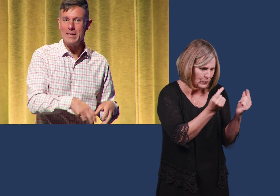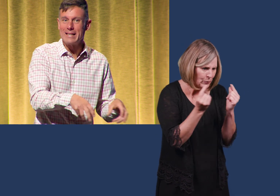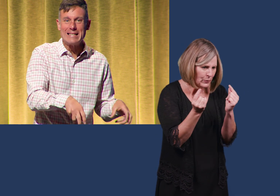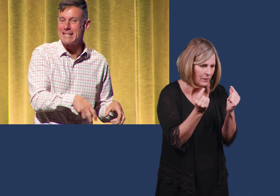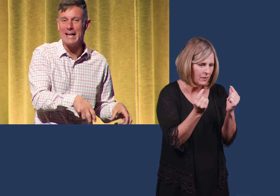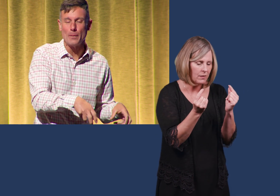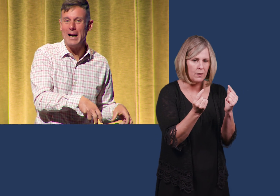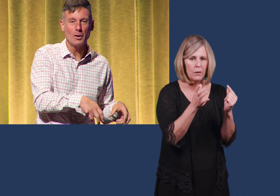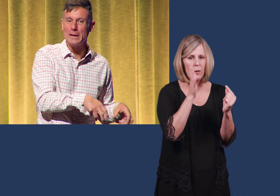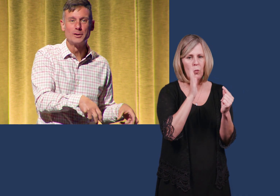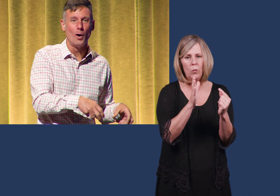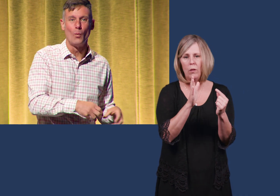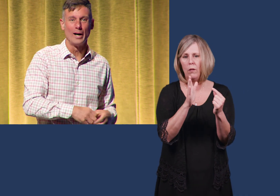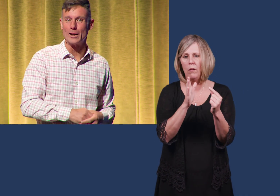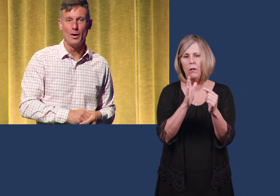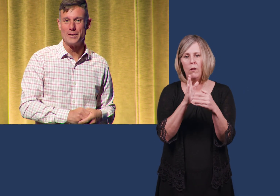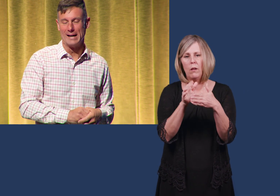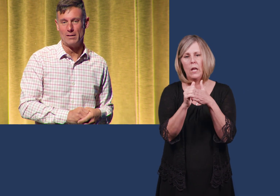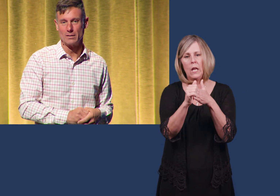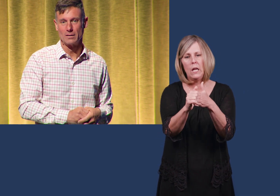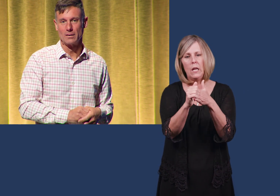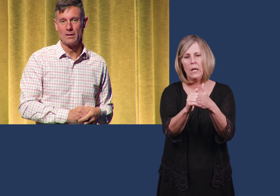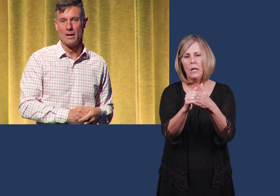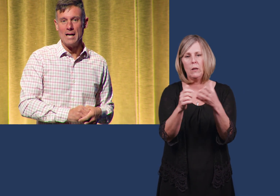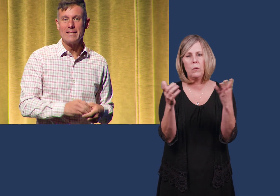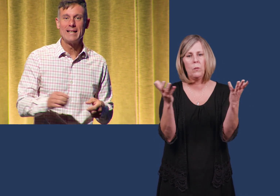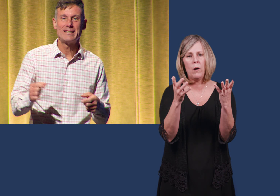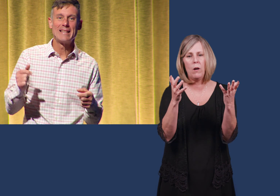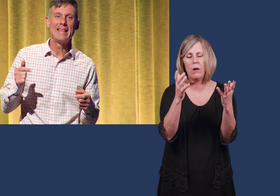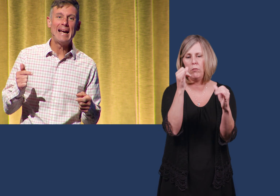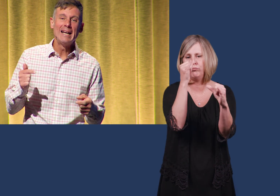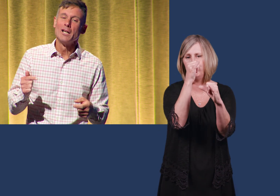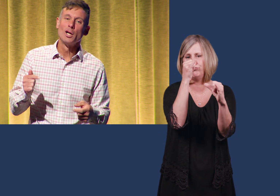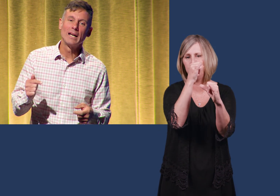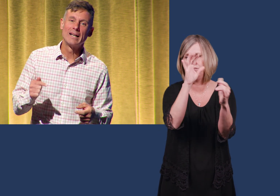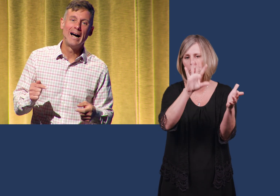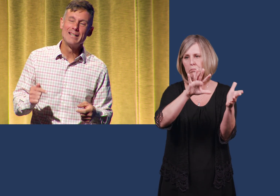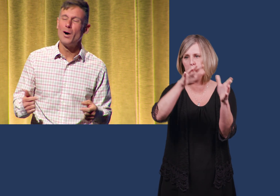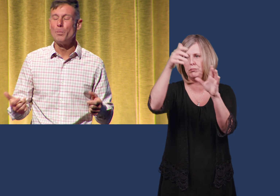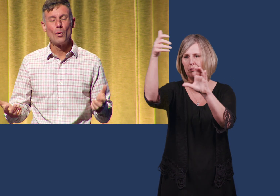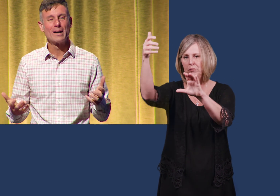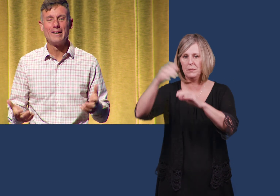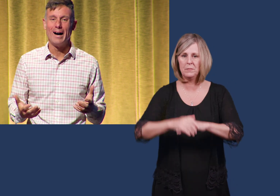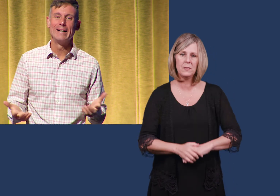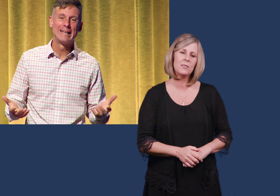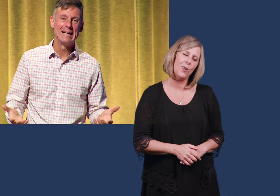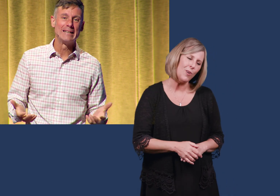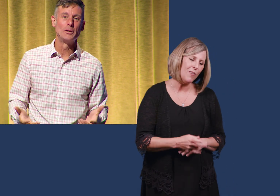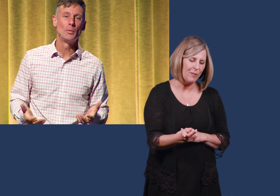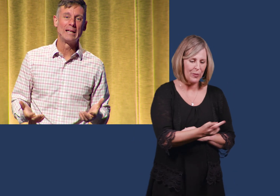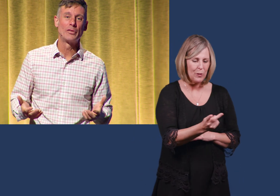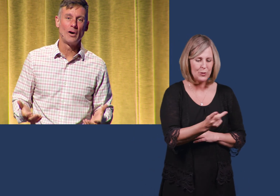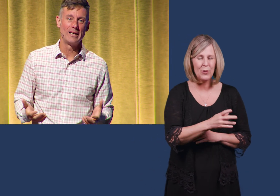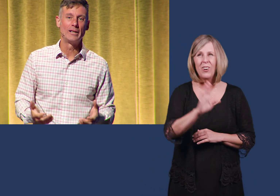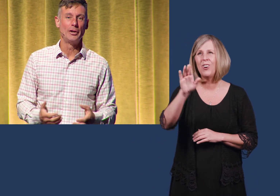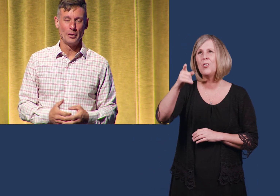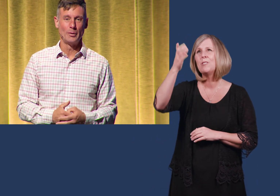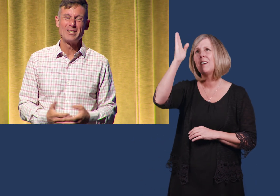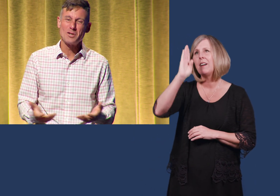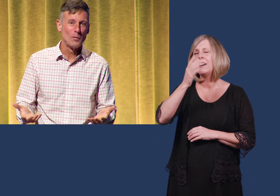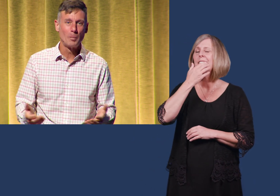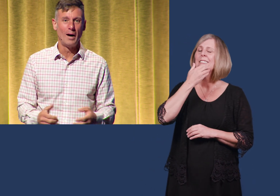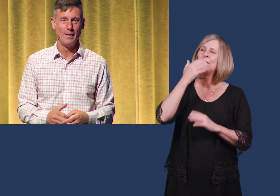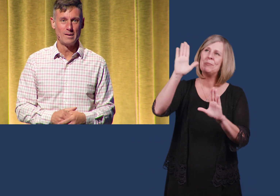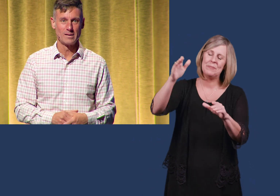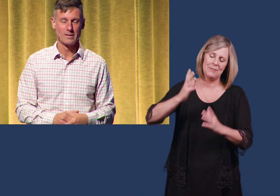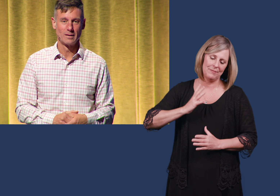It always leads us down a path we don't want to go down. See, they look at God and go, poor God can't do what he thought he could do. He